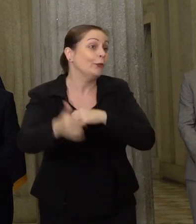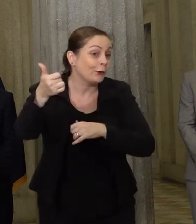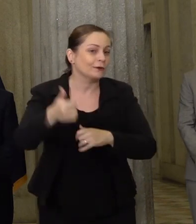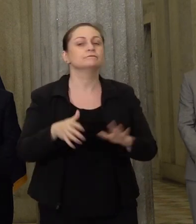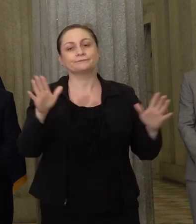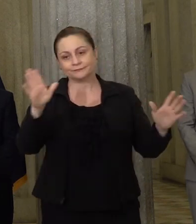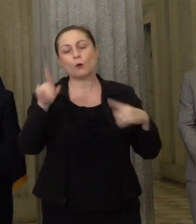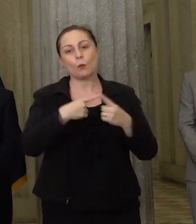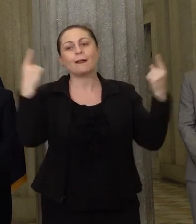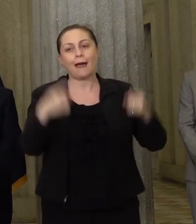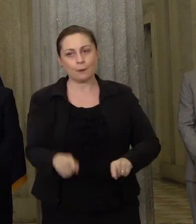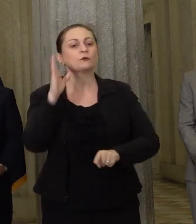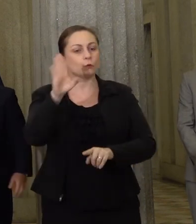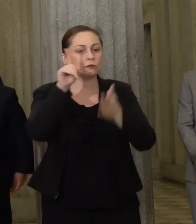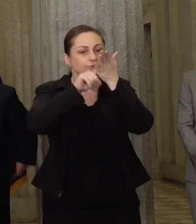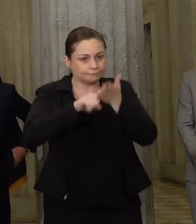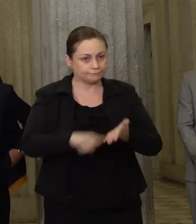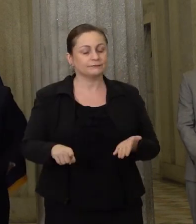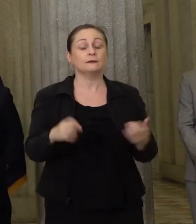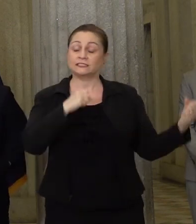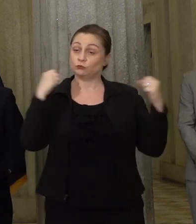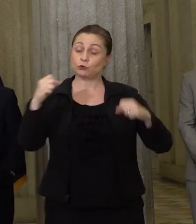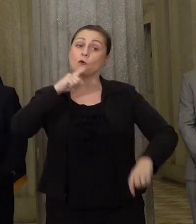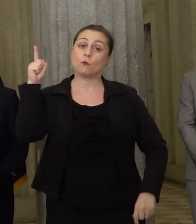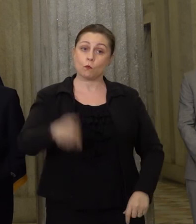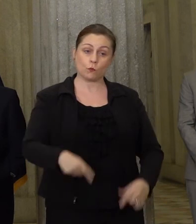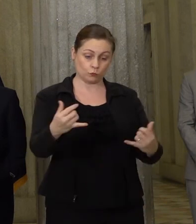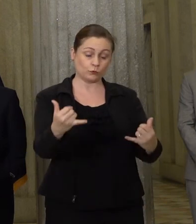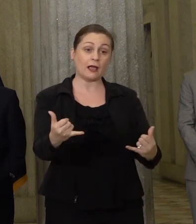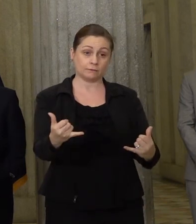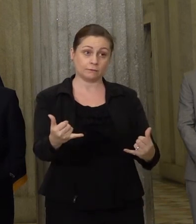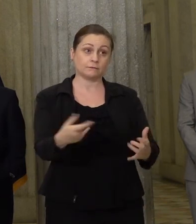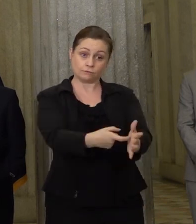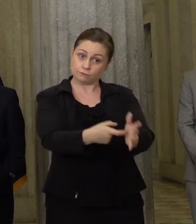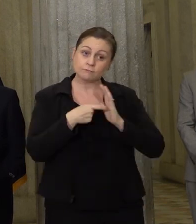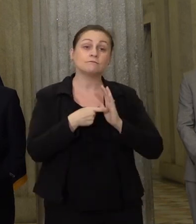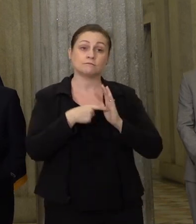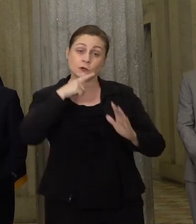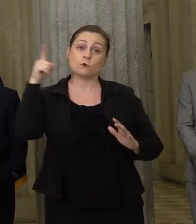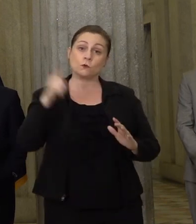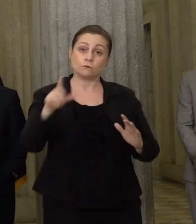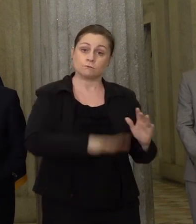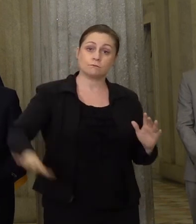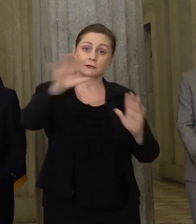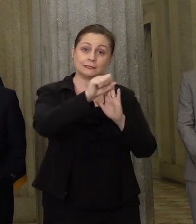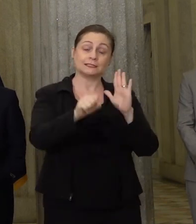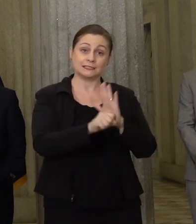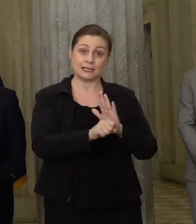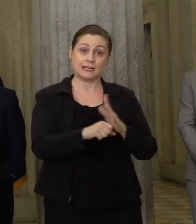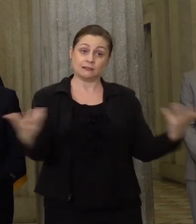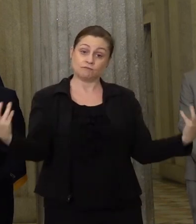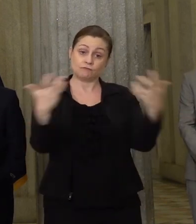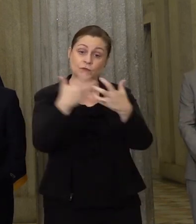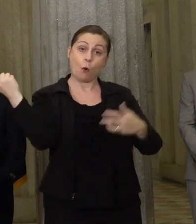when we come to them, but this is a very strong order, and this is a mandate, a statewide mandate. One size does fit all in